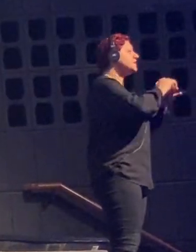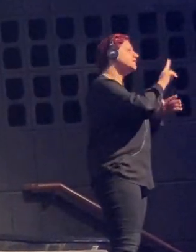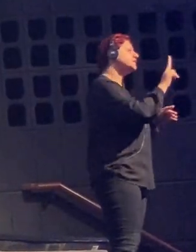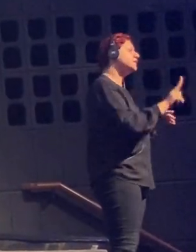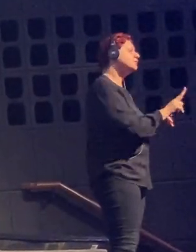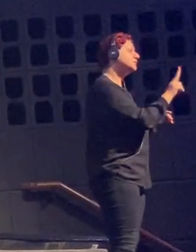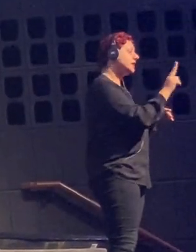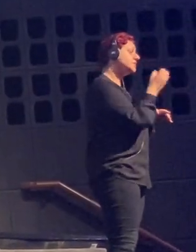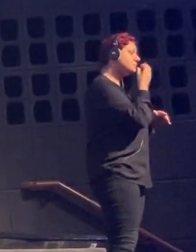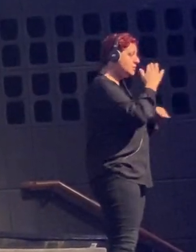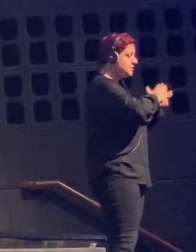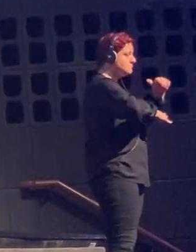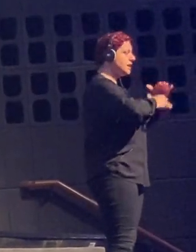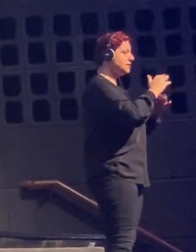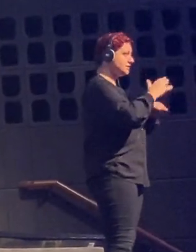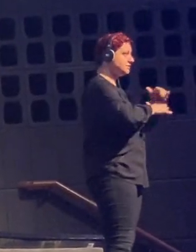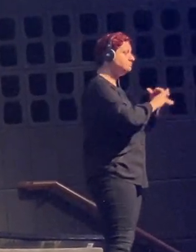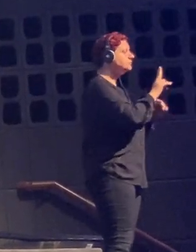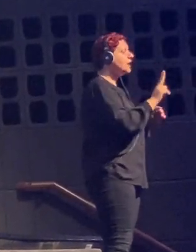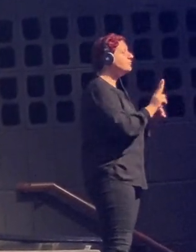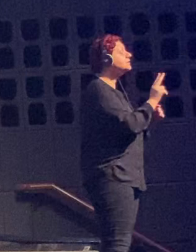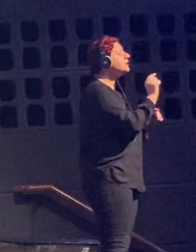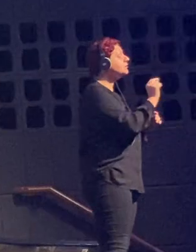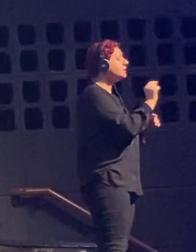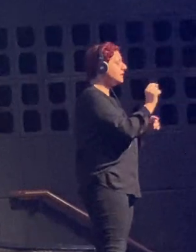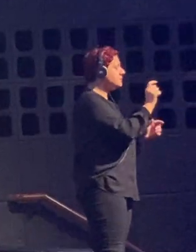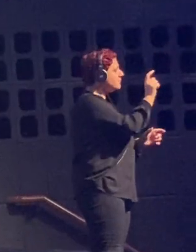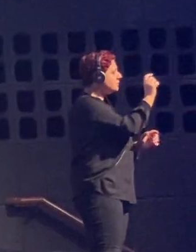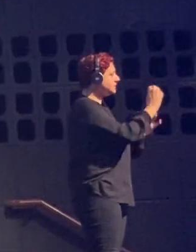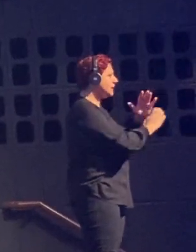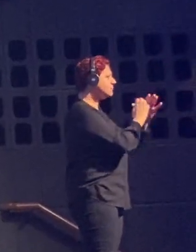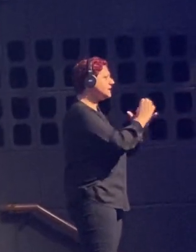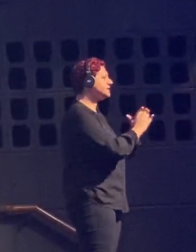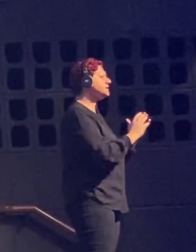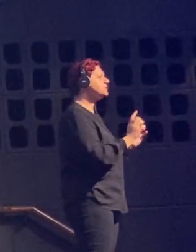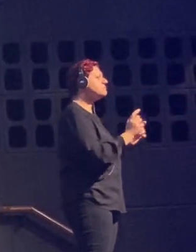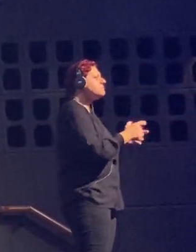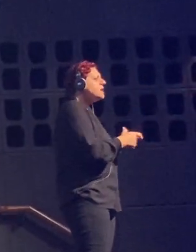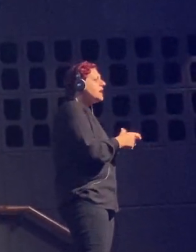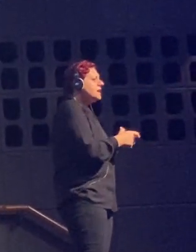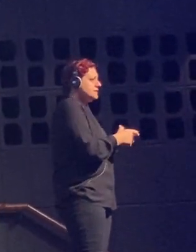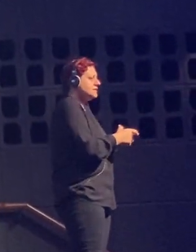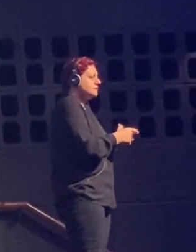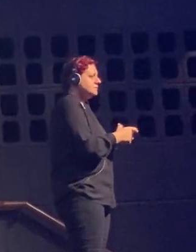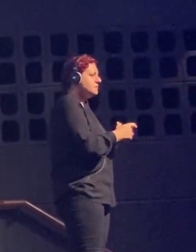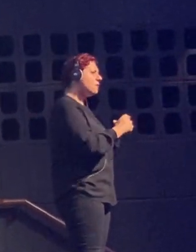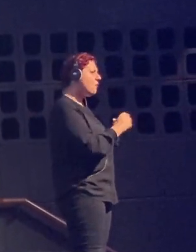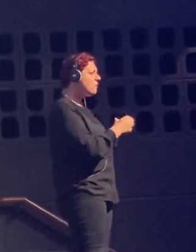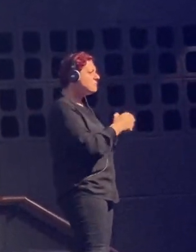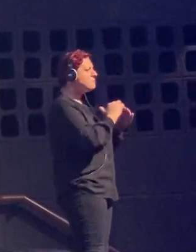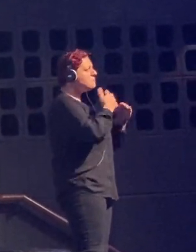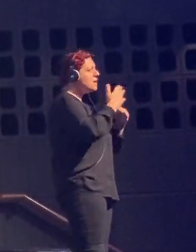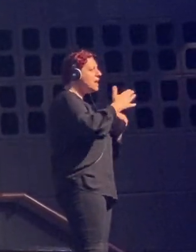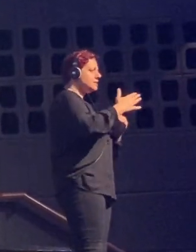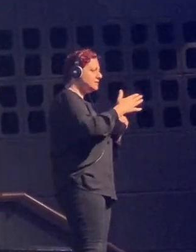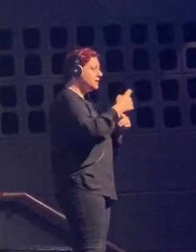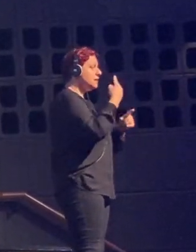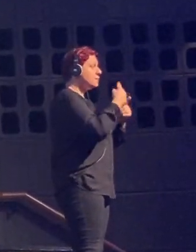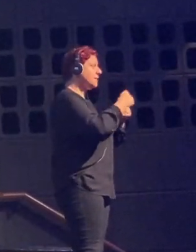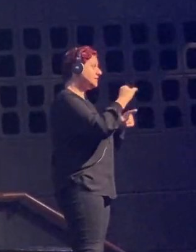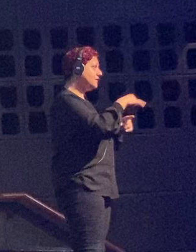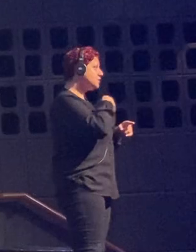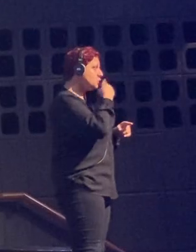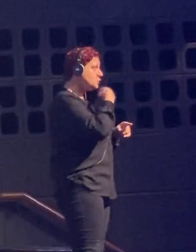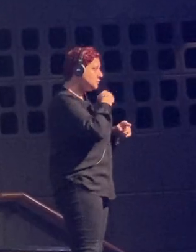better than your competitor if you use best practice today. Next week, there is another thing that is best practice. That's how fast it